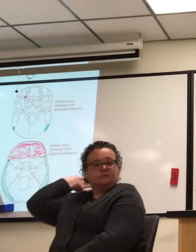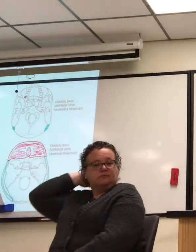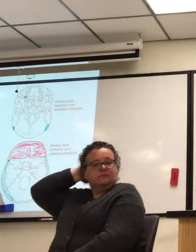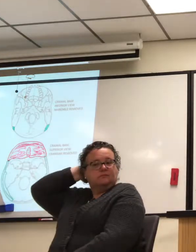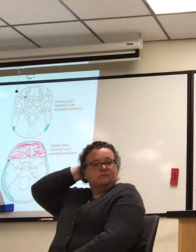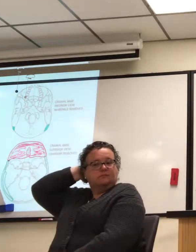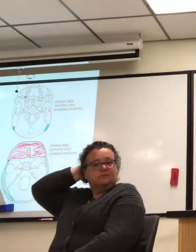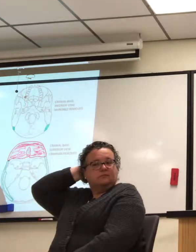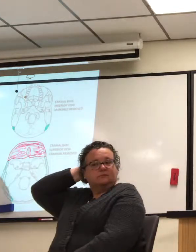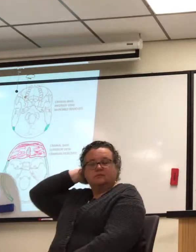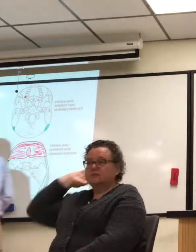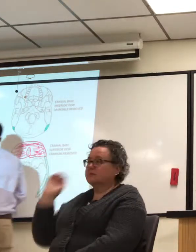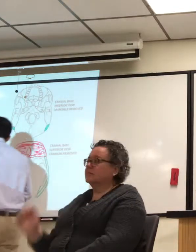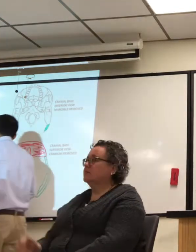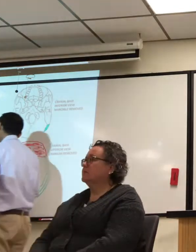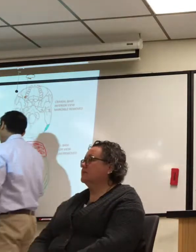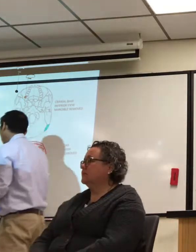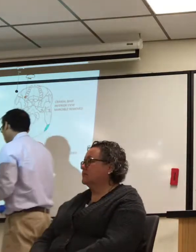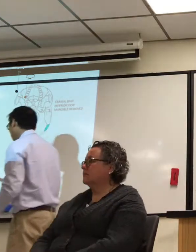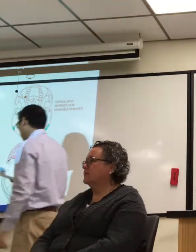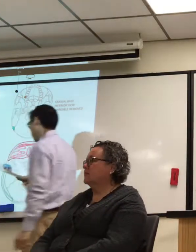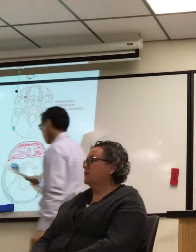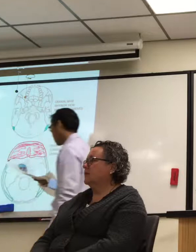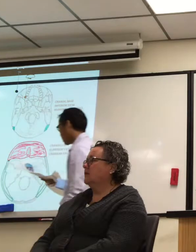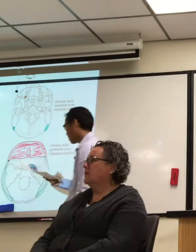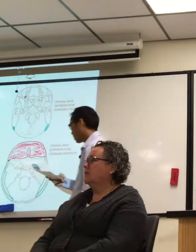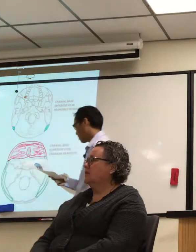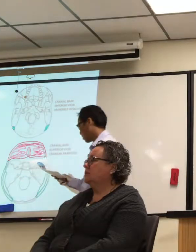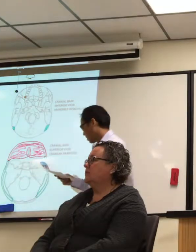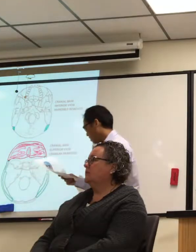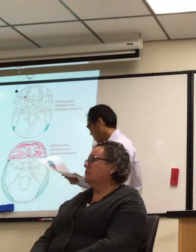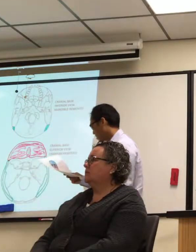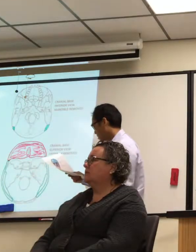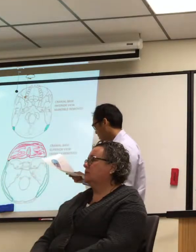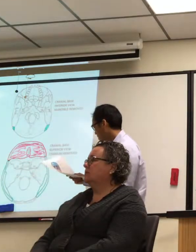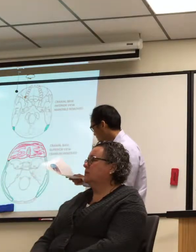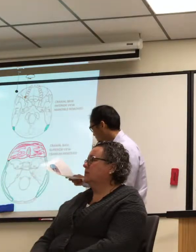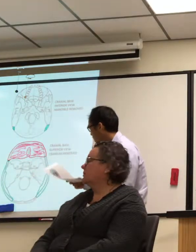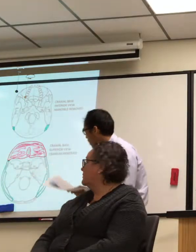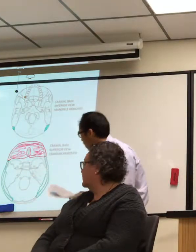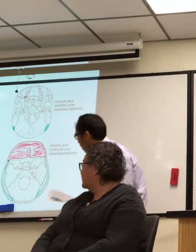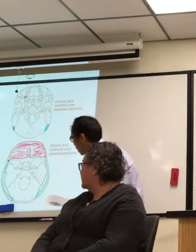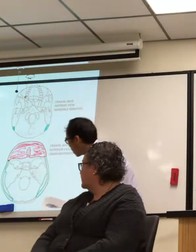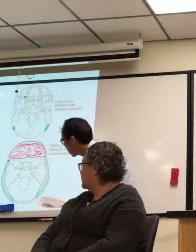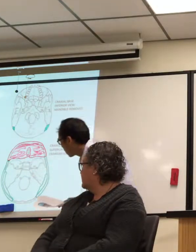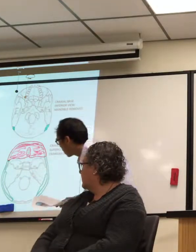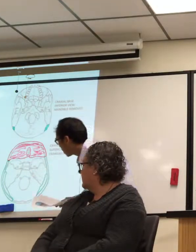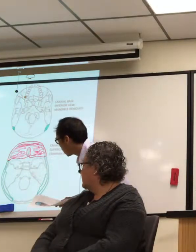Back there.